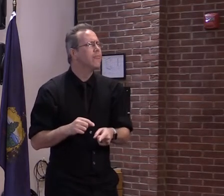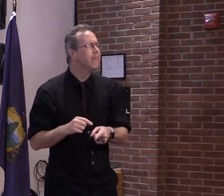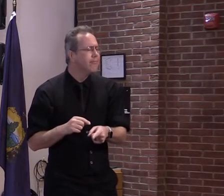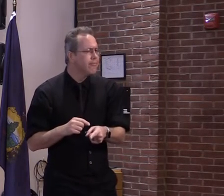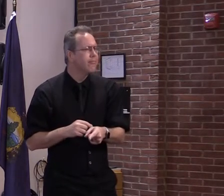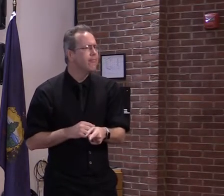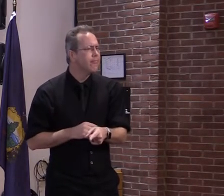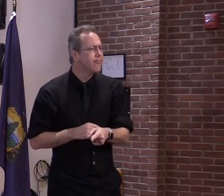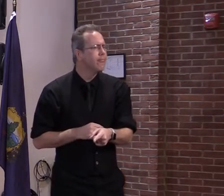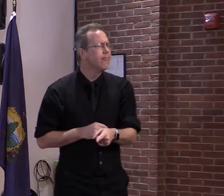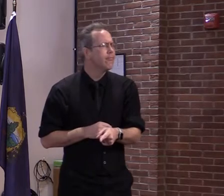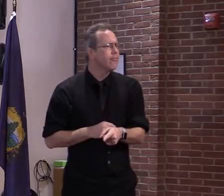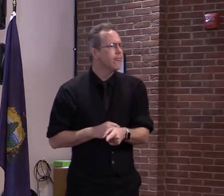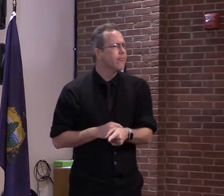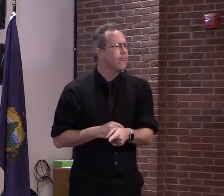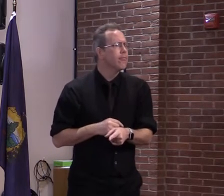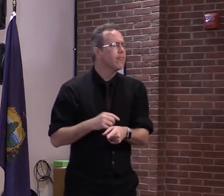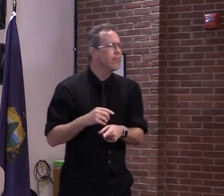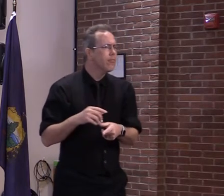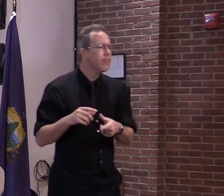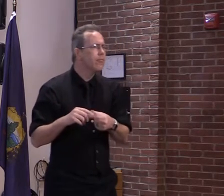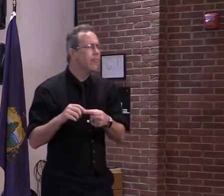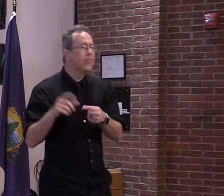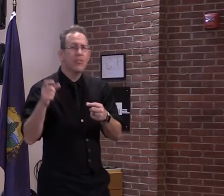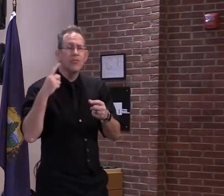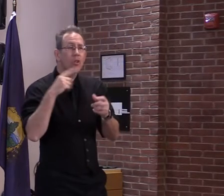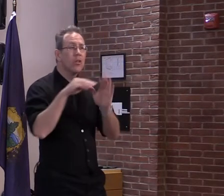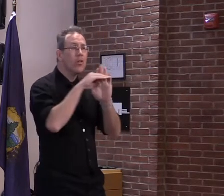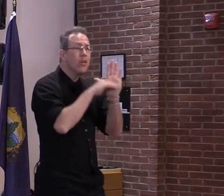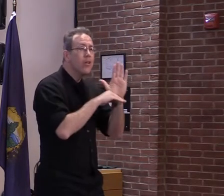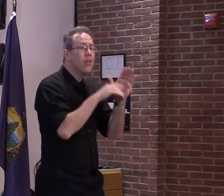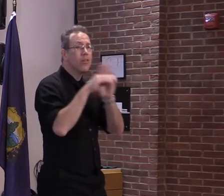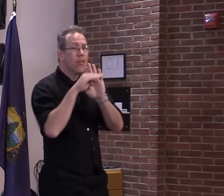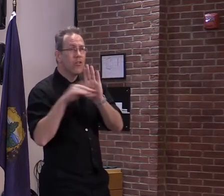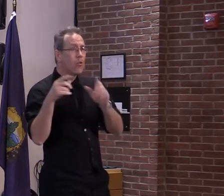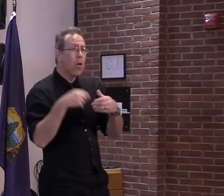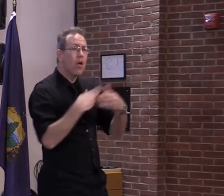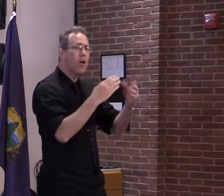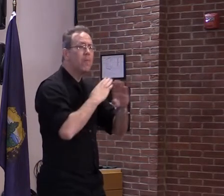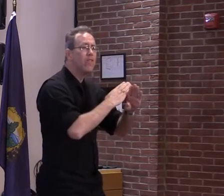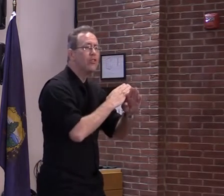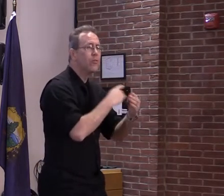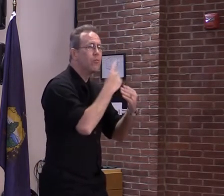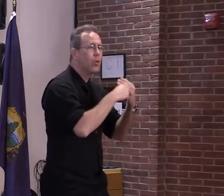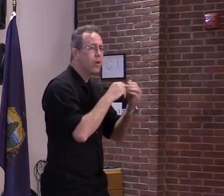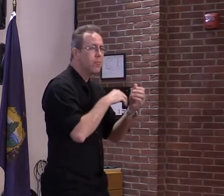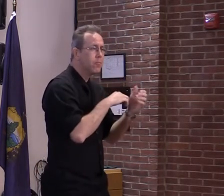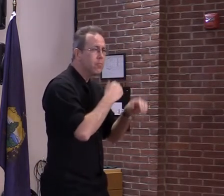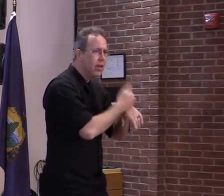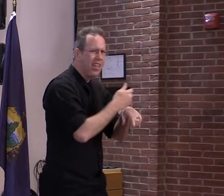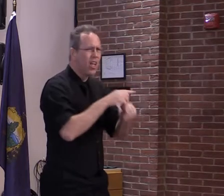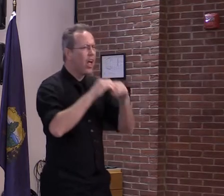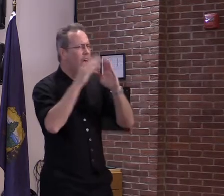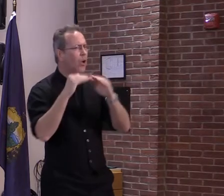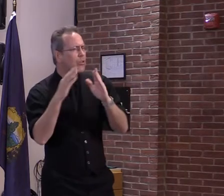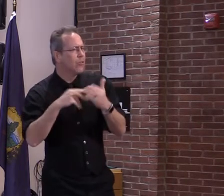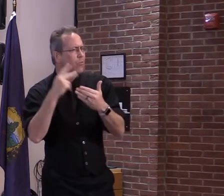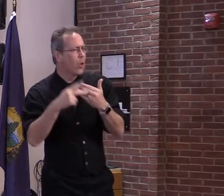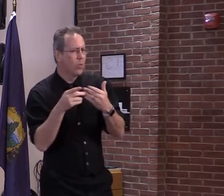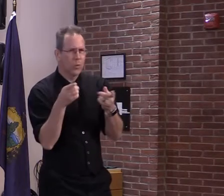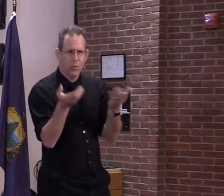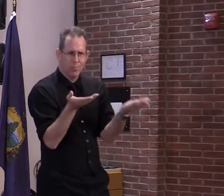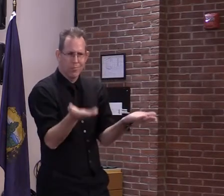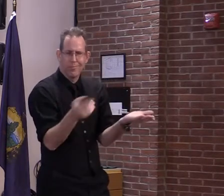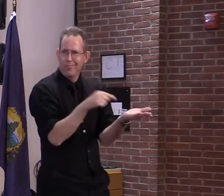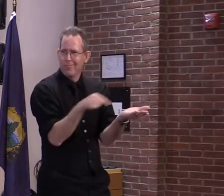to spend the substance use prevention money in your budget versus the House's proposed budget. I understand that this is one of the